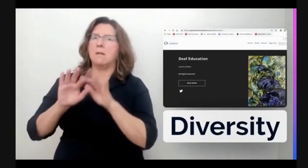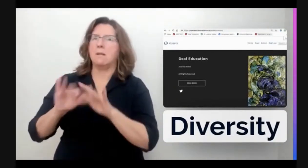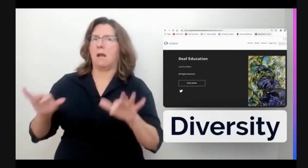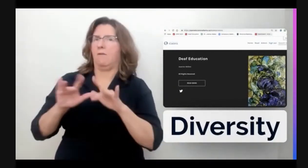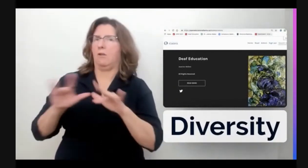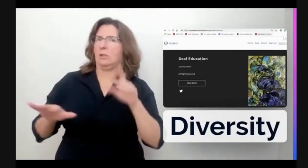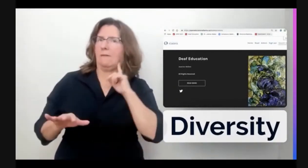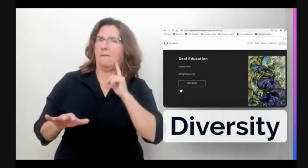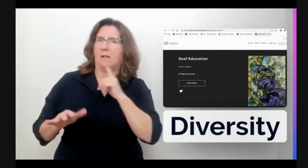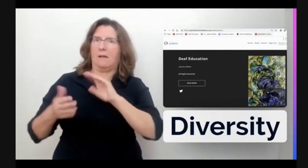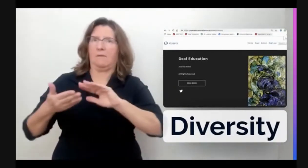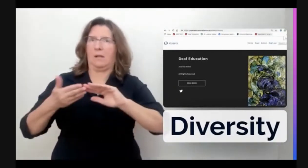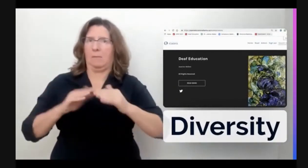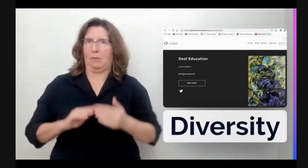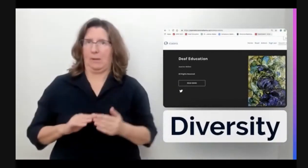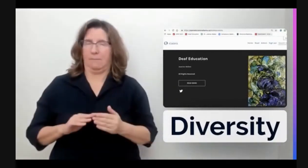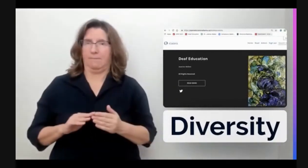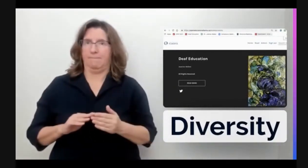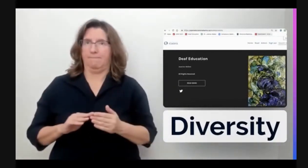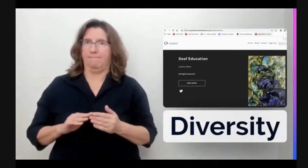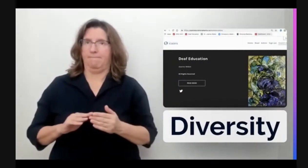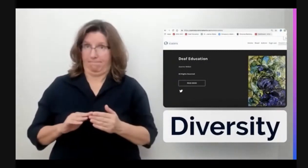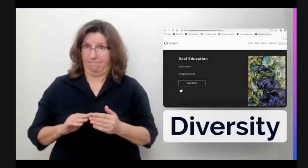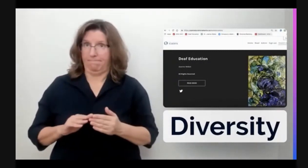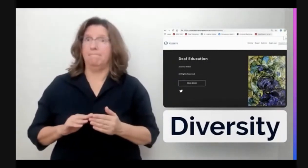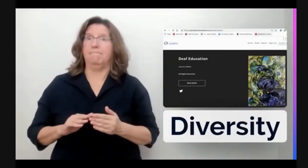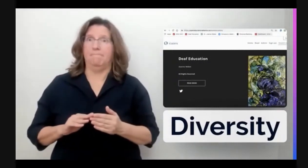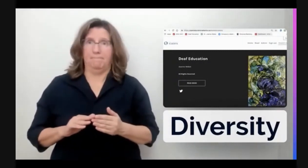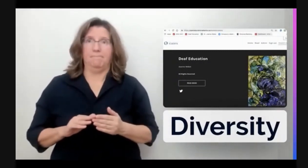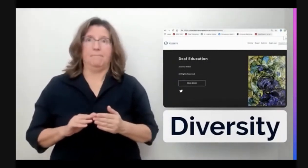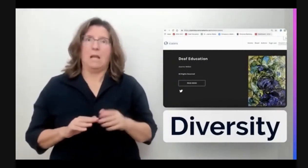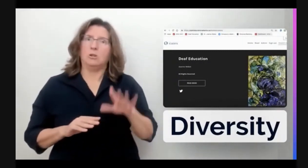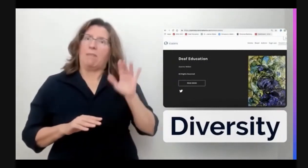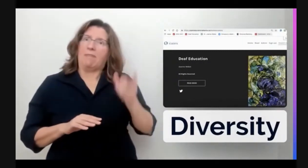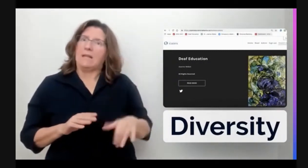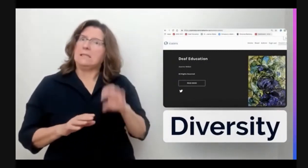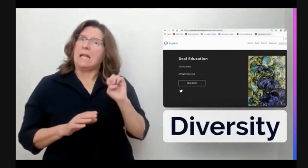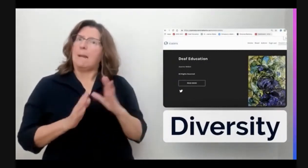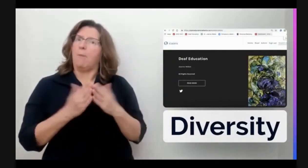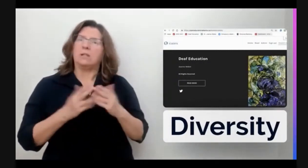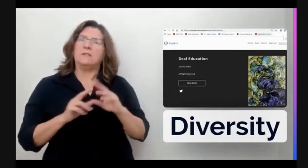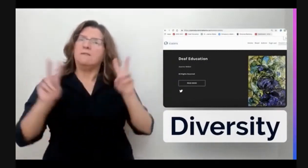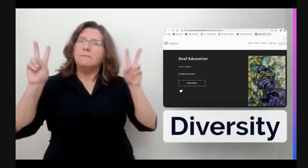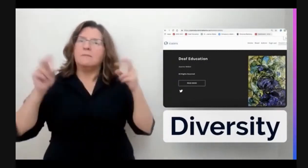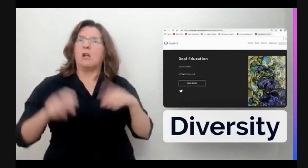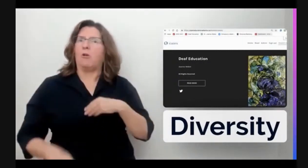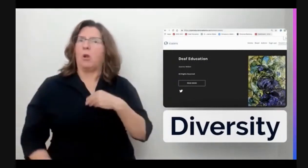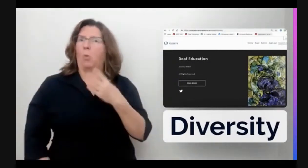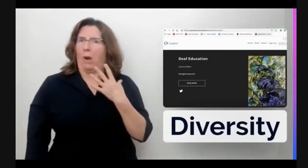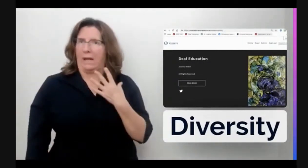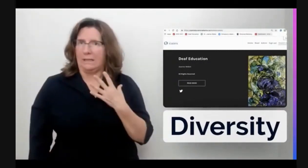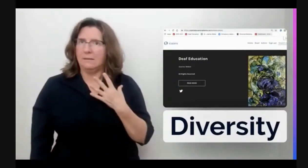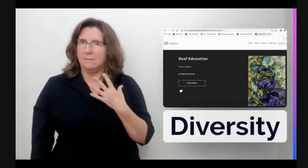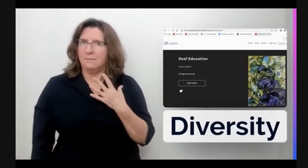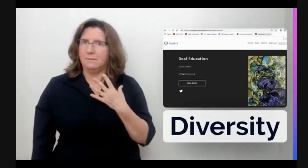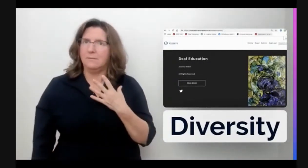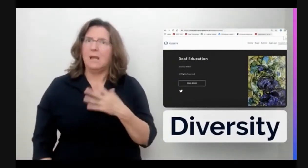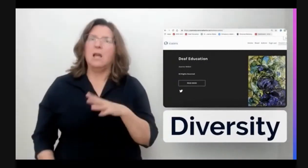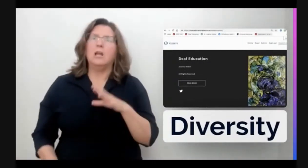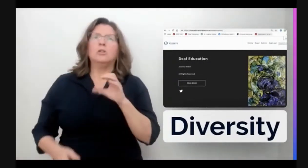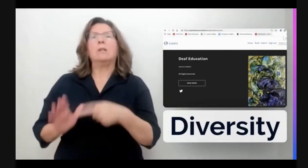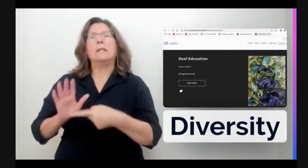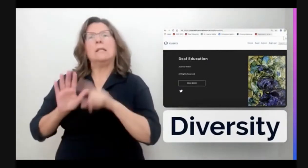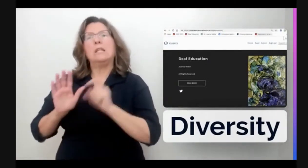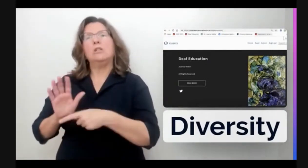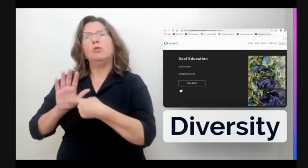We do not represent the diversity of people reflected in the deaf community. So this ebook is